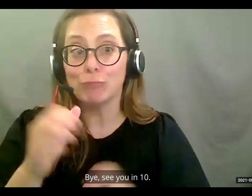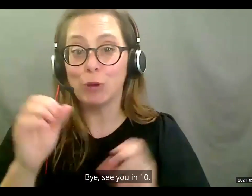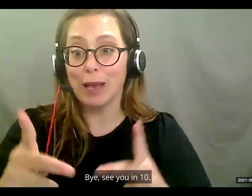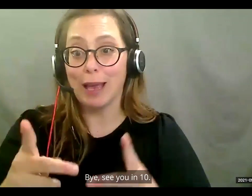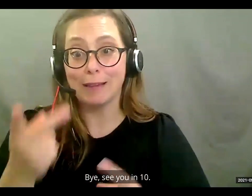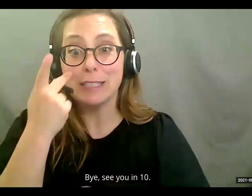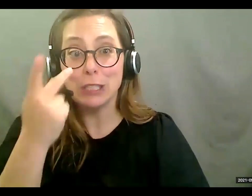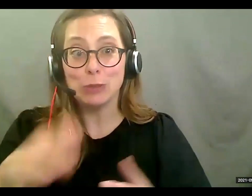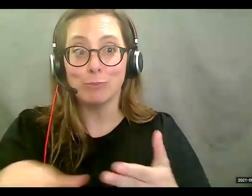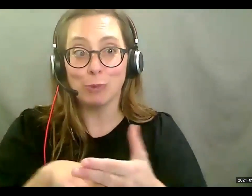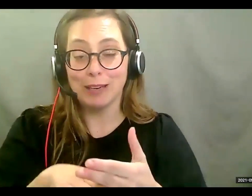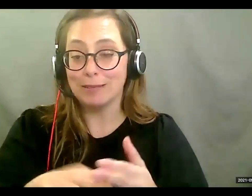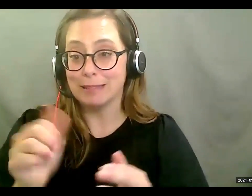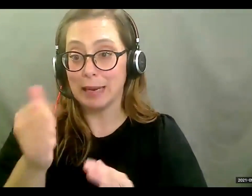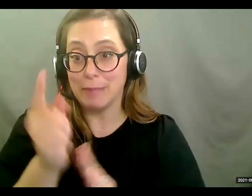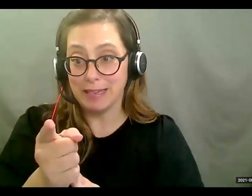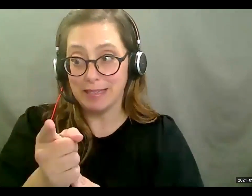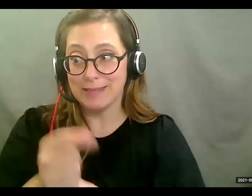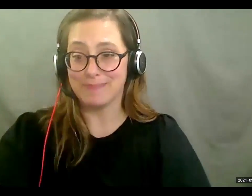you in 10.